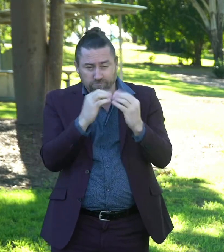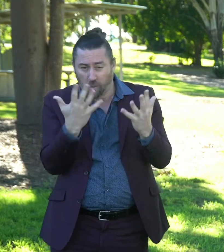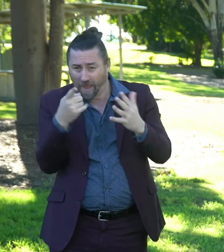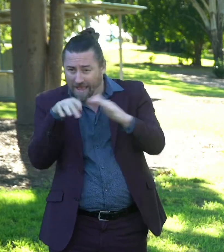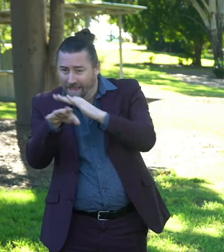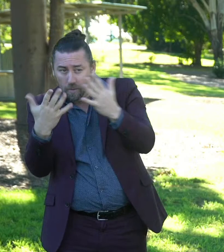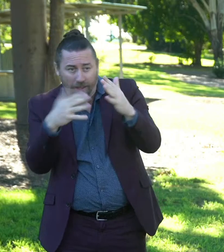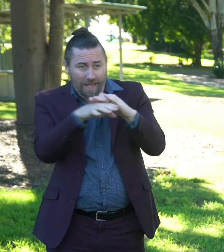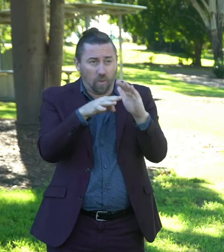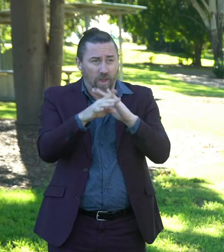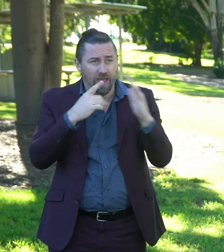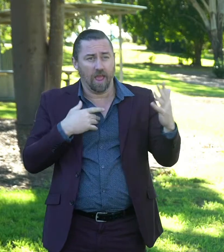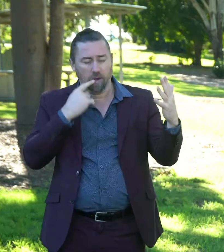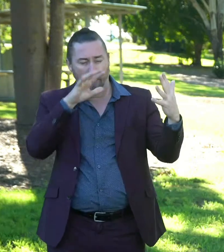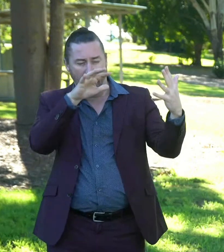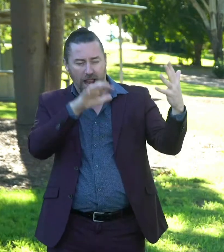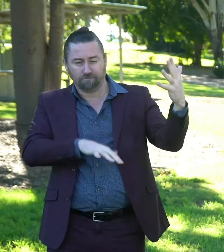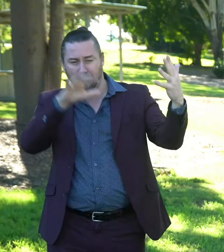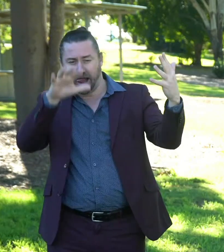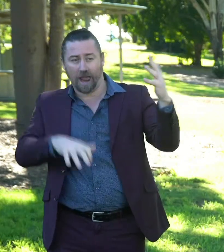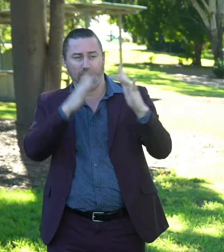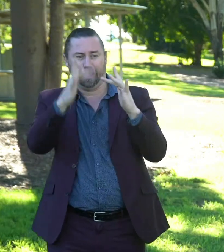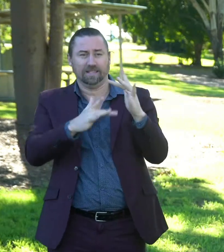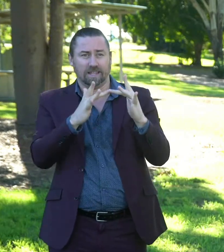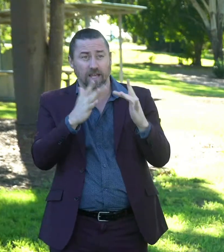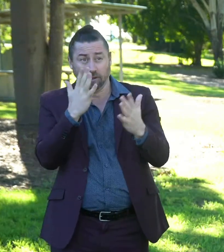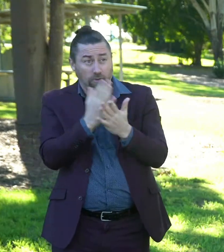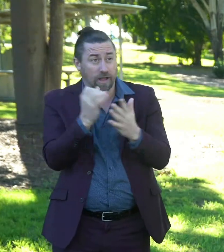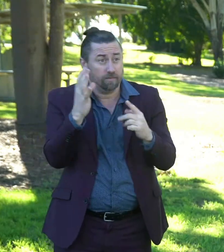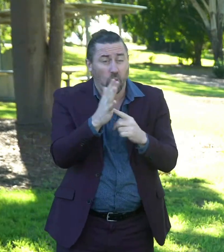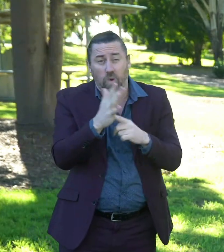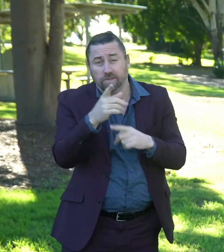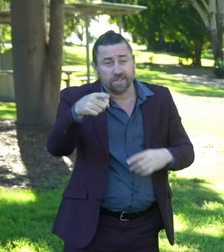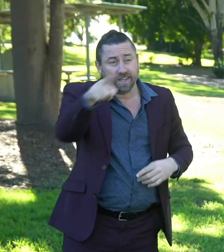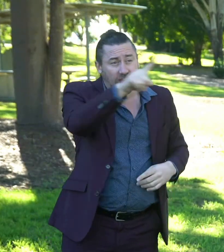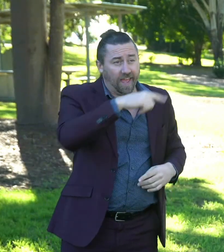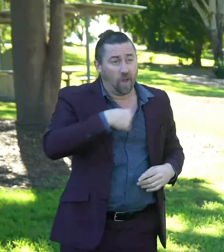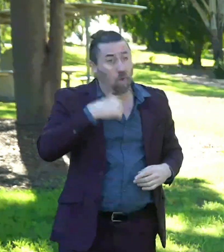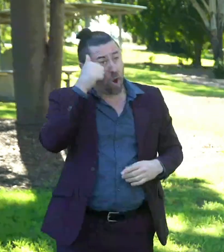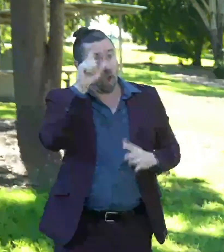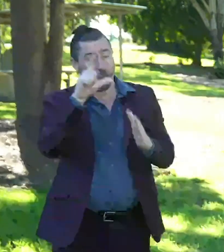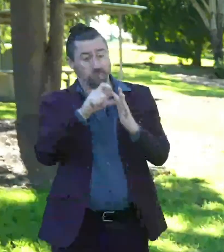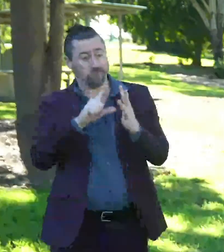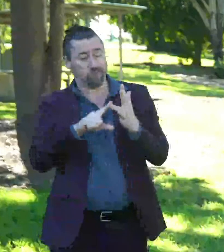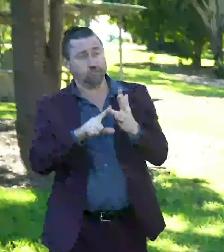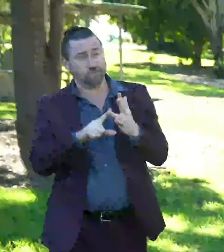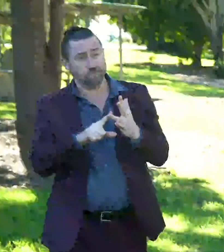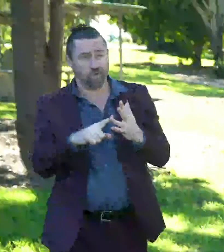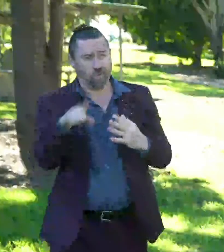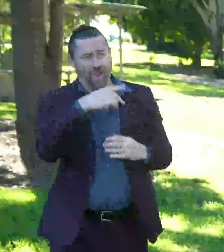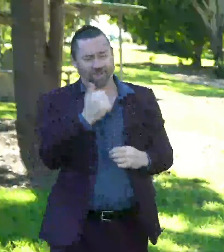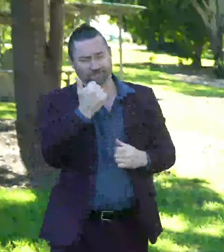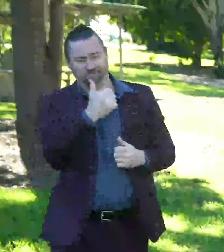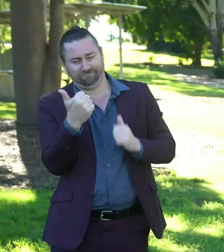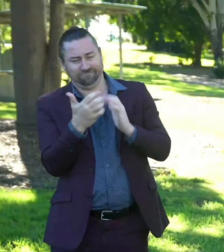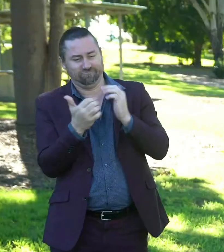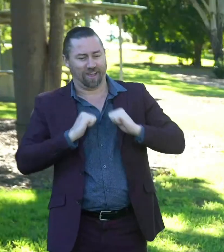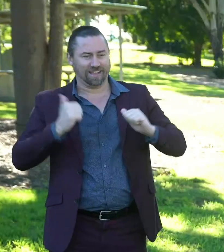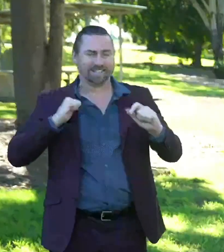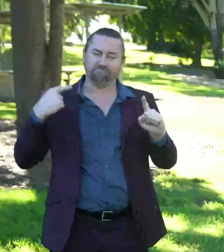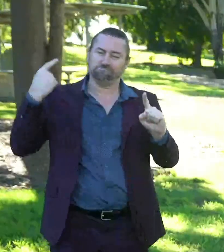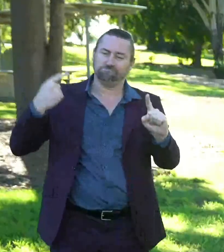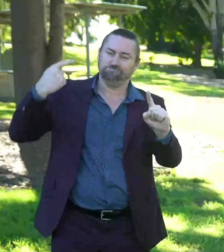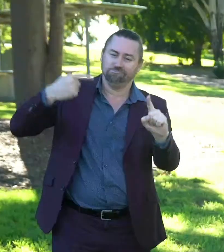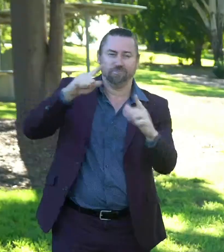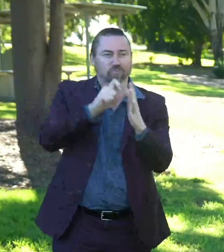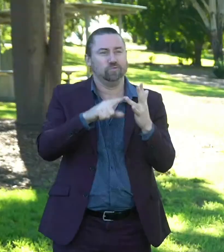that information on the website. So it is critical, as people have done before, to just check those websites, come